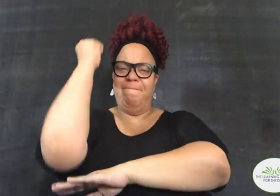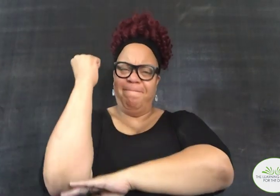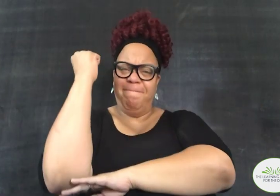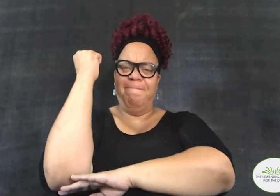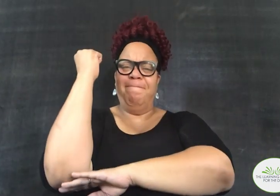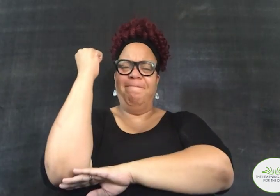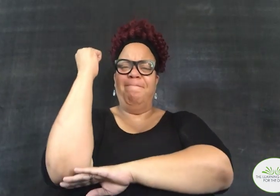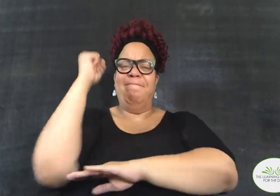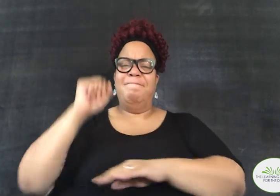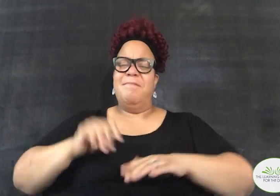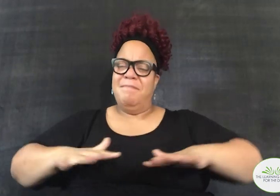respectful.